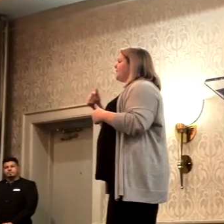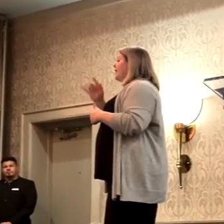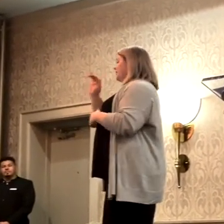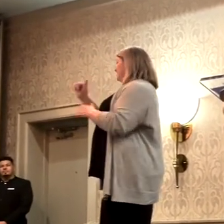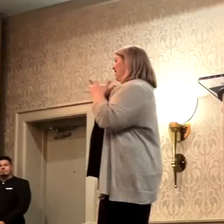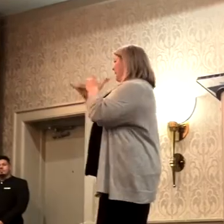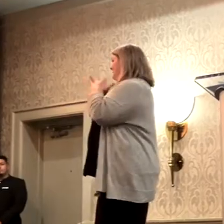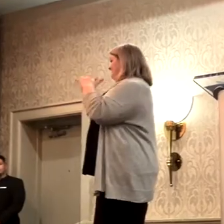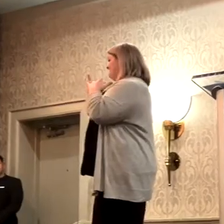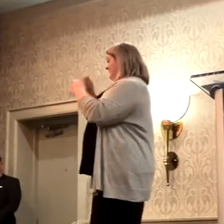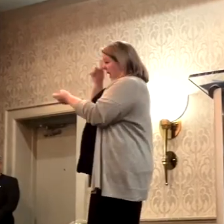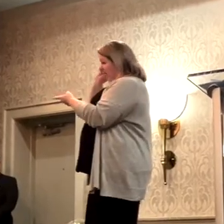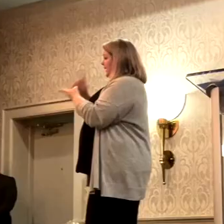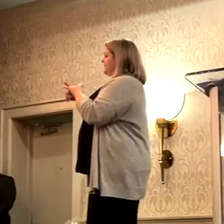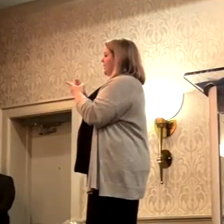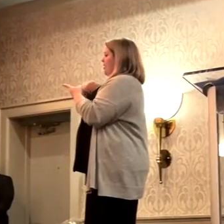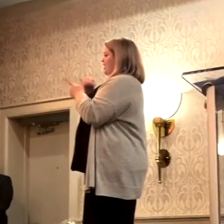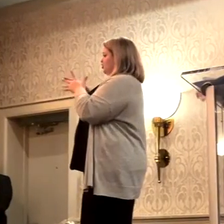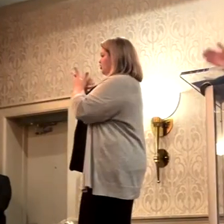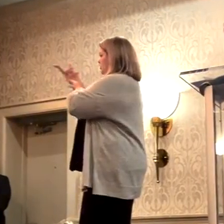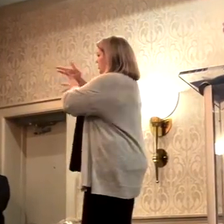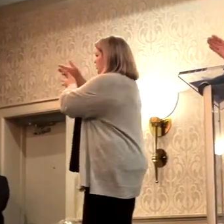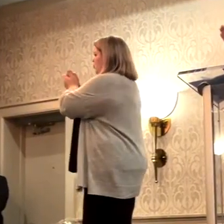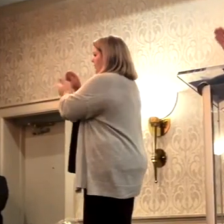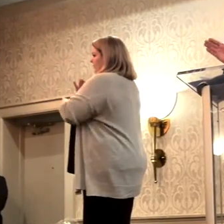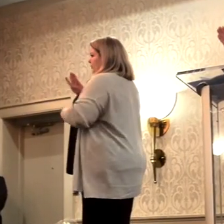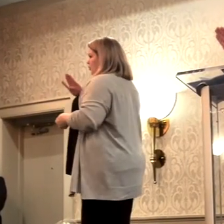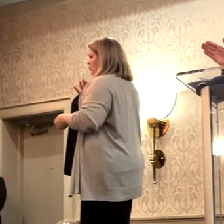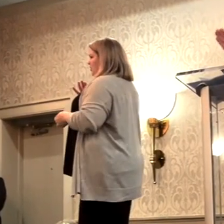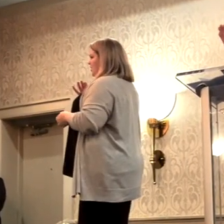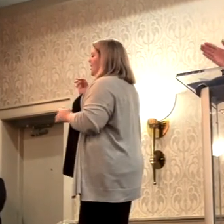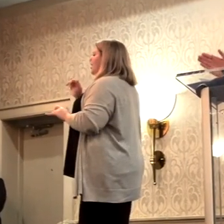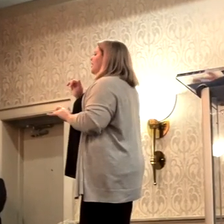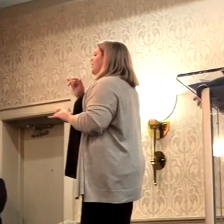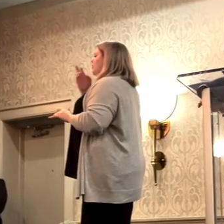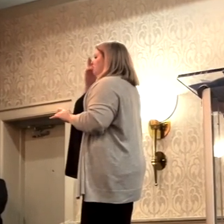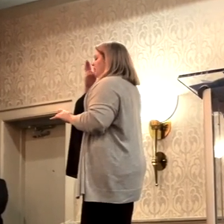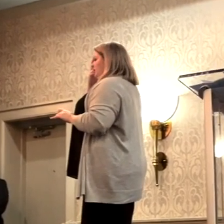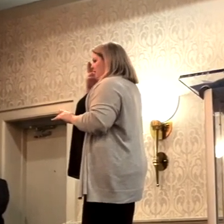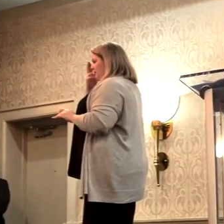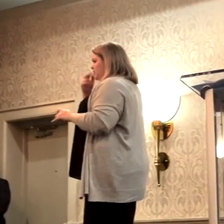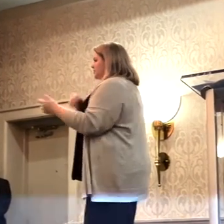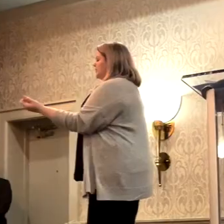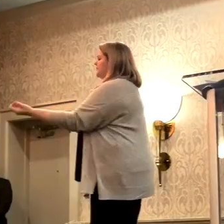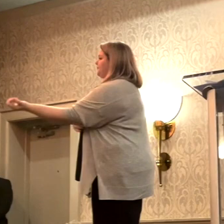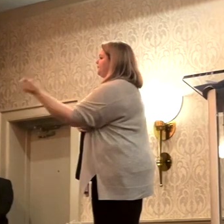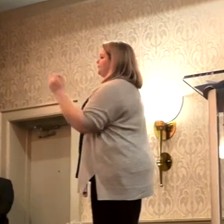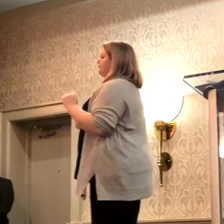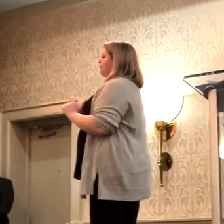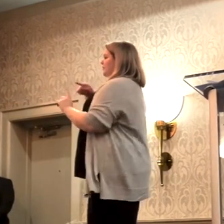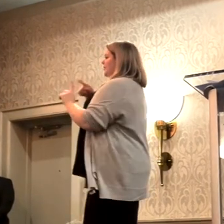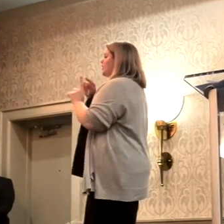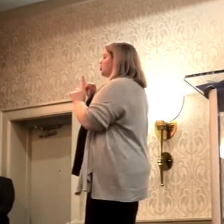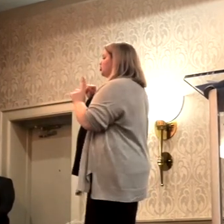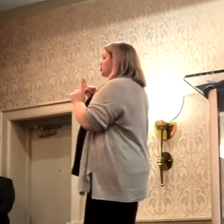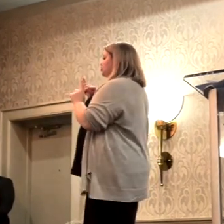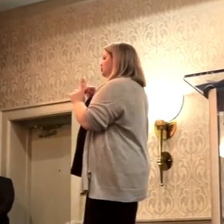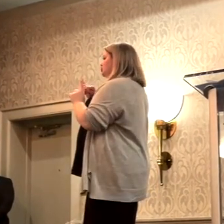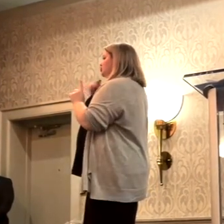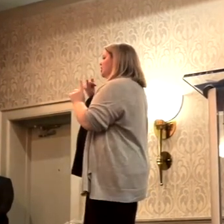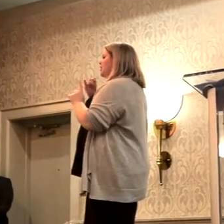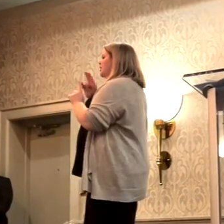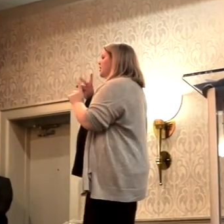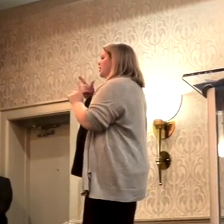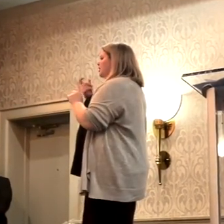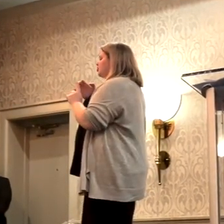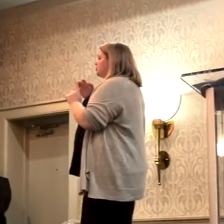thought until I had to interact with the board. And what stood out to me about Judge Vogel's service was that she